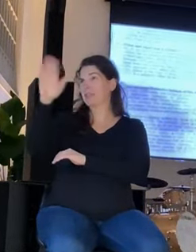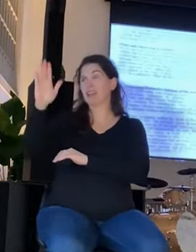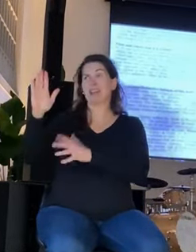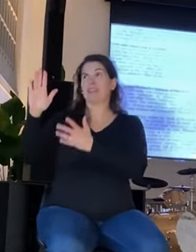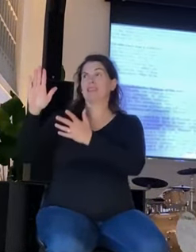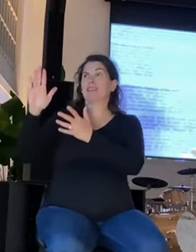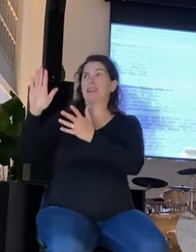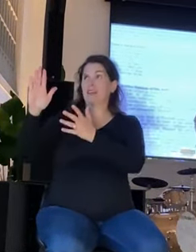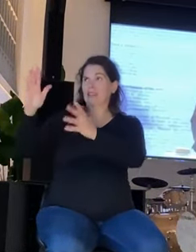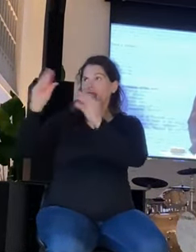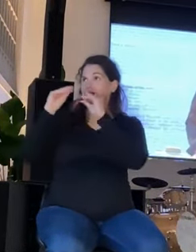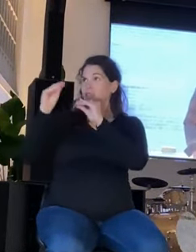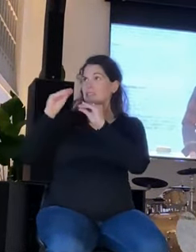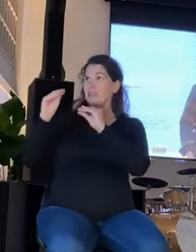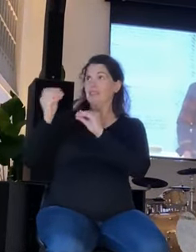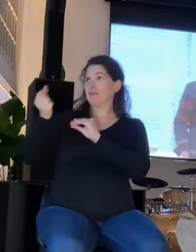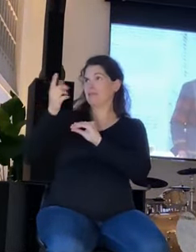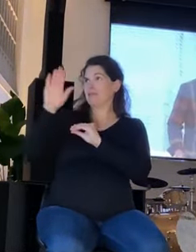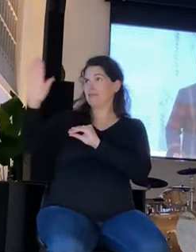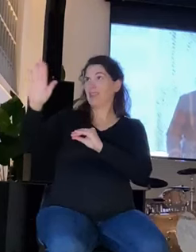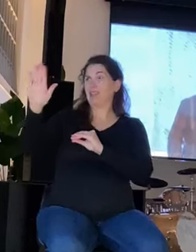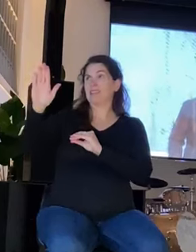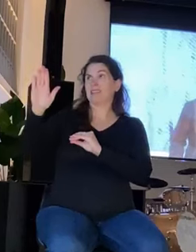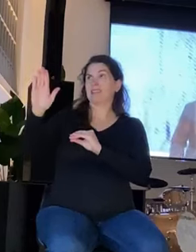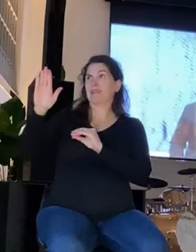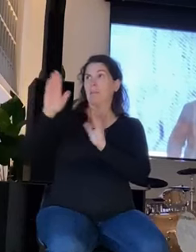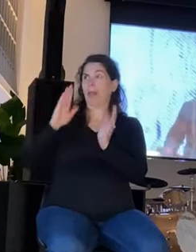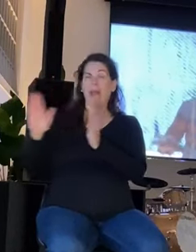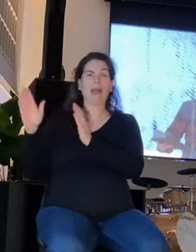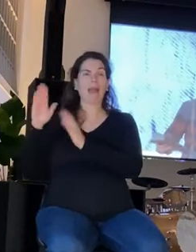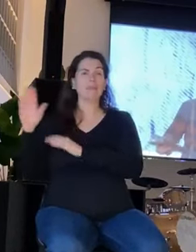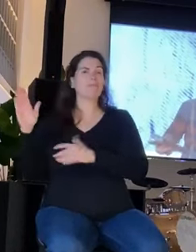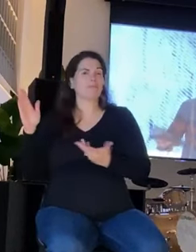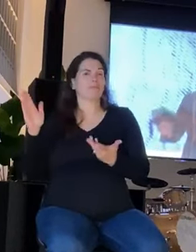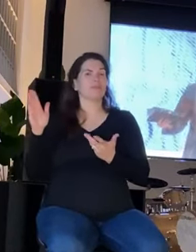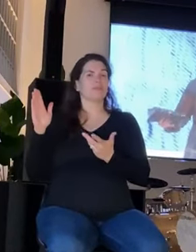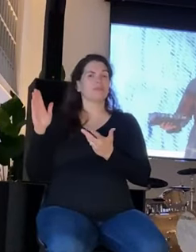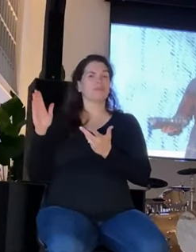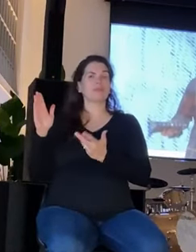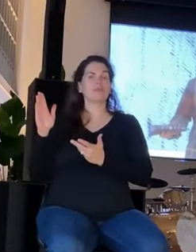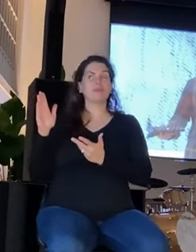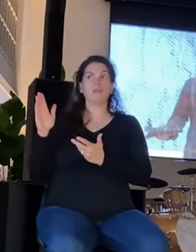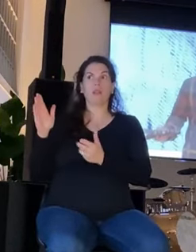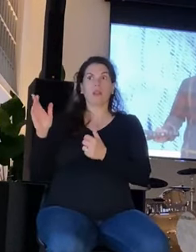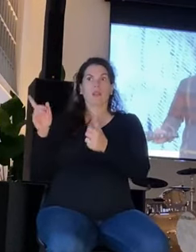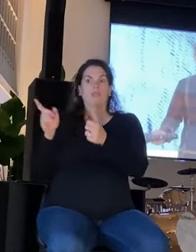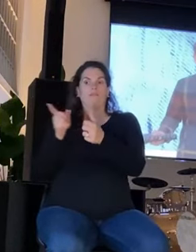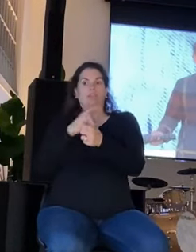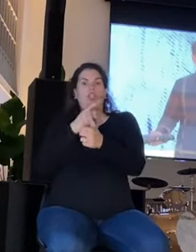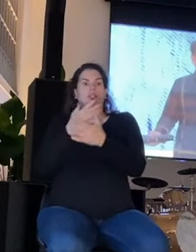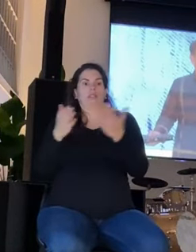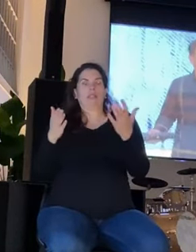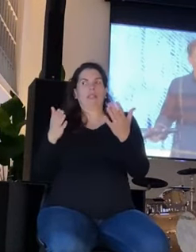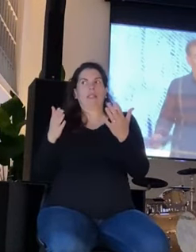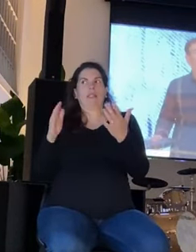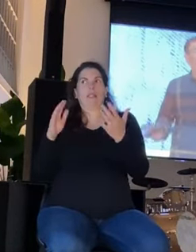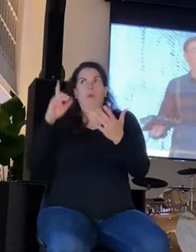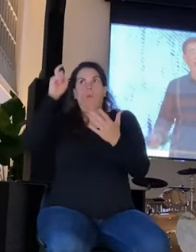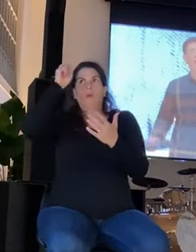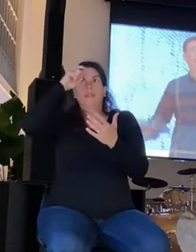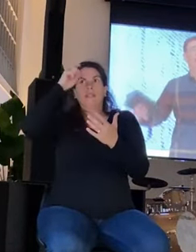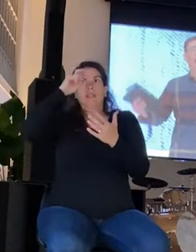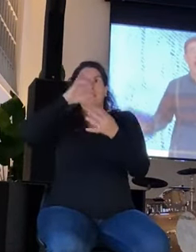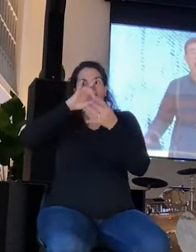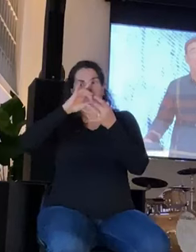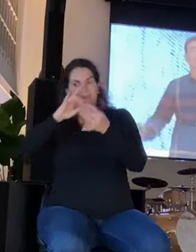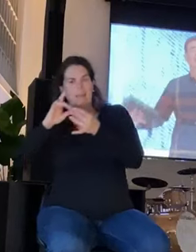His heart. It starts, like we learned in the first 2 weeks, this journey begins with the fear of the Lord. It's the beginning of this